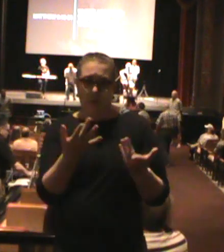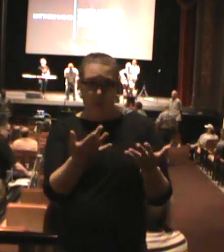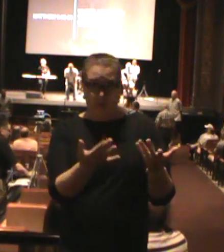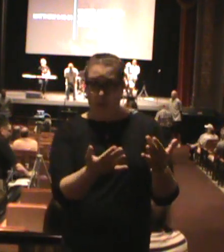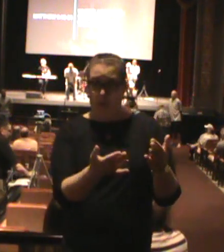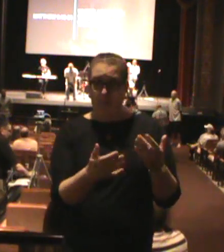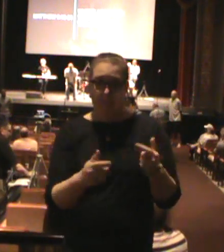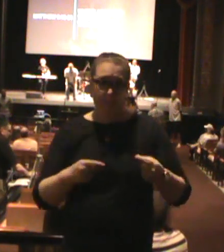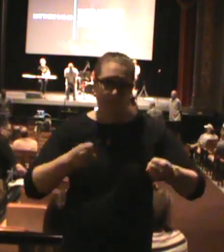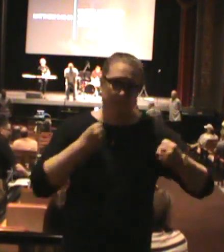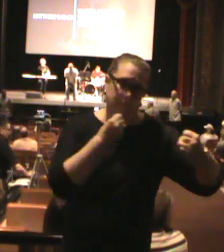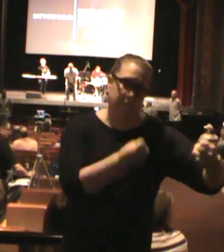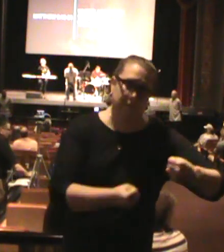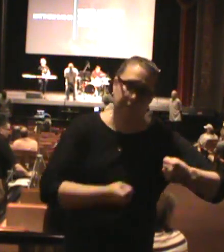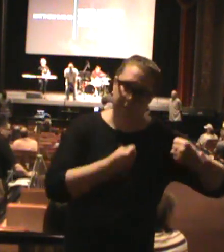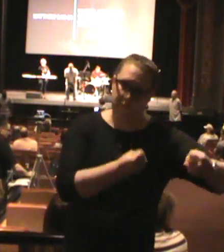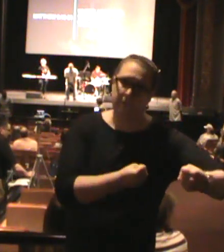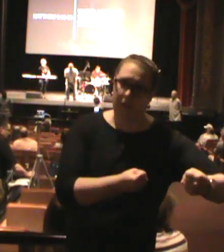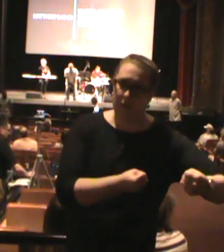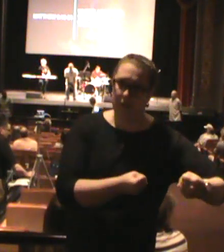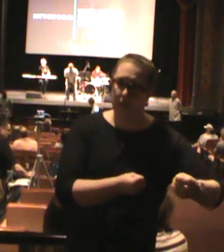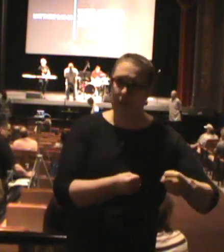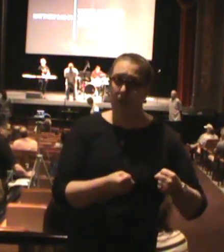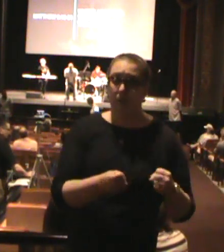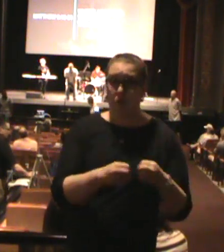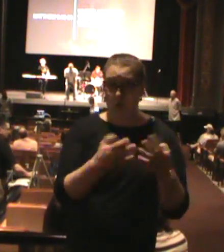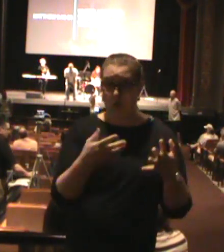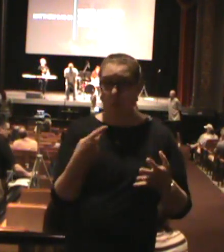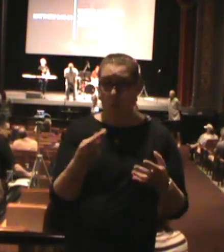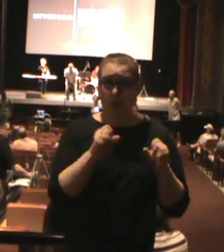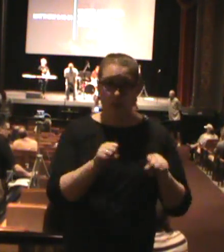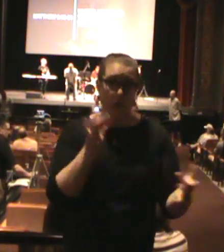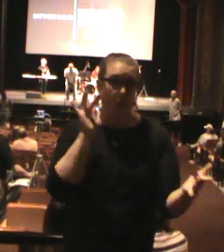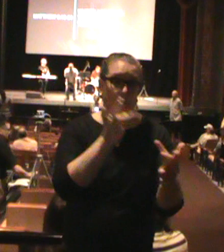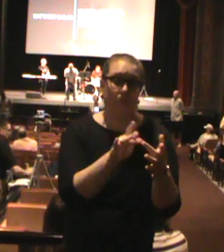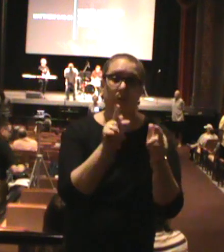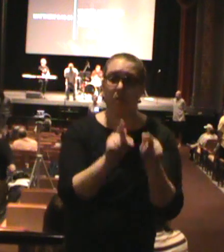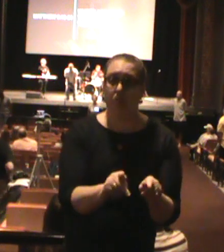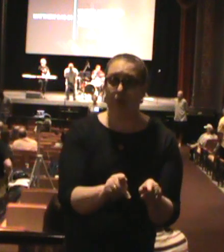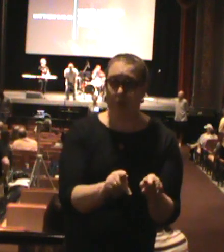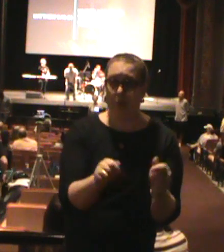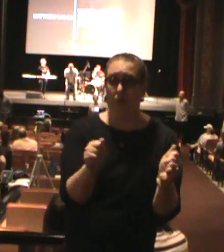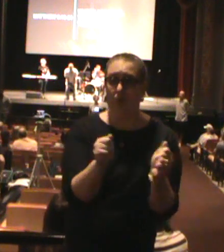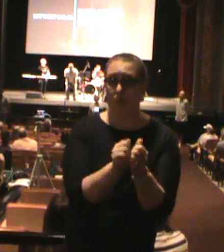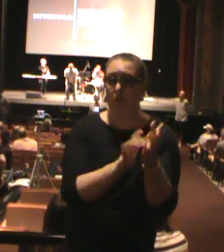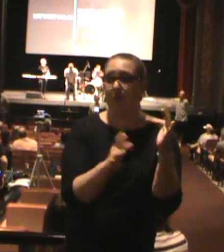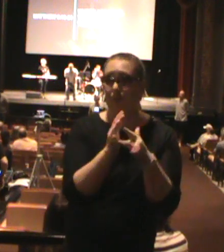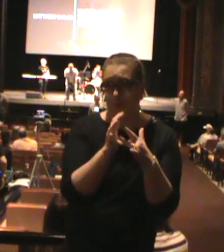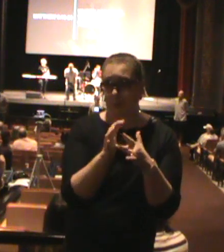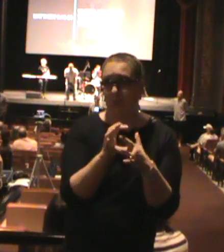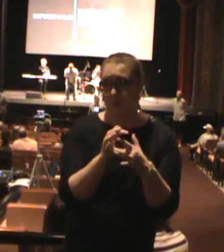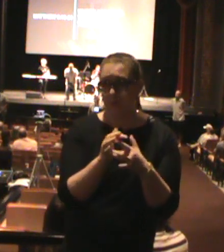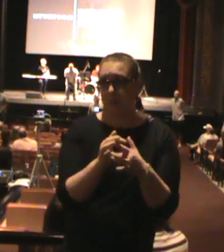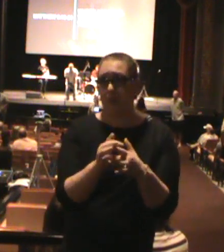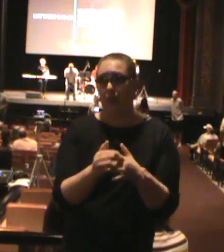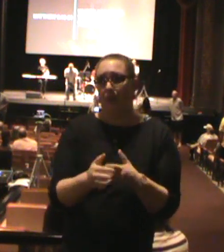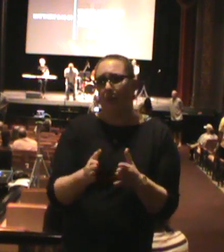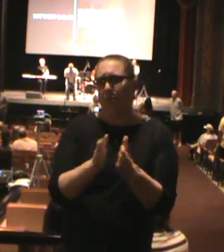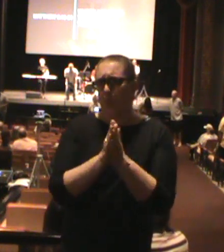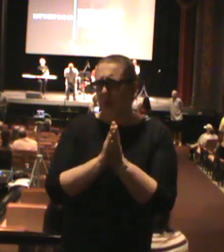As we continue to reach people for the gospel of Jesus Christ. And pray for how God wants you to be a part of what He's doing